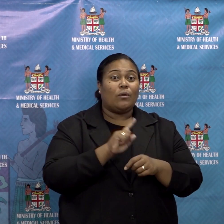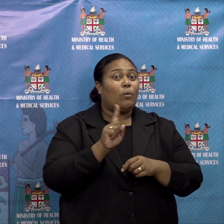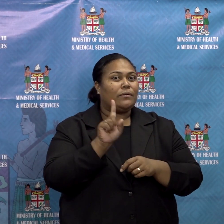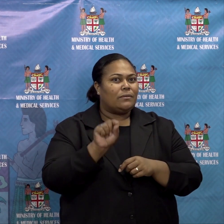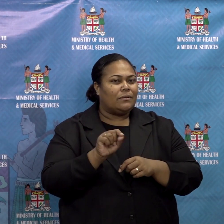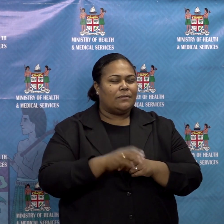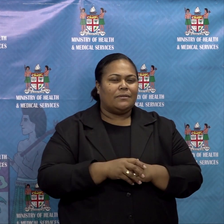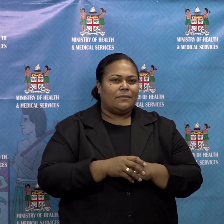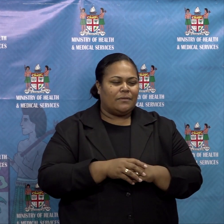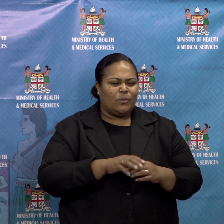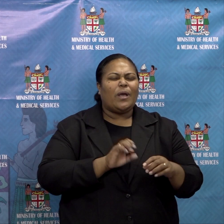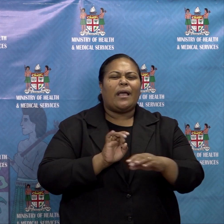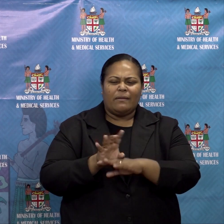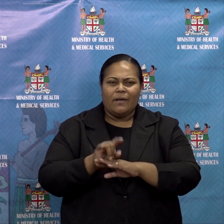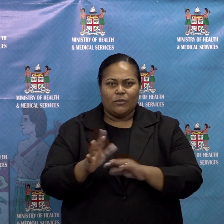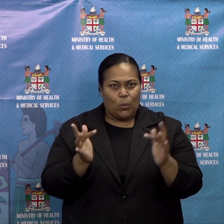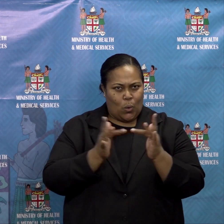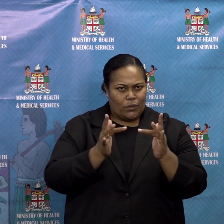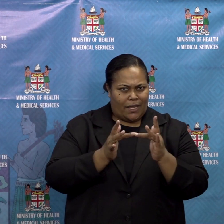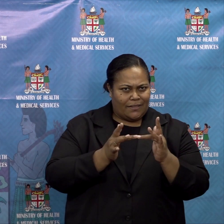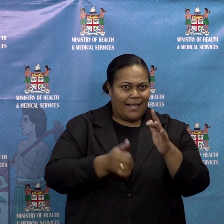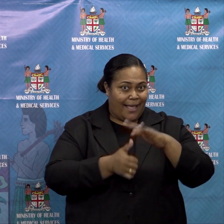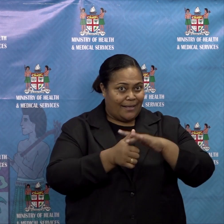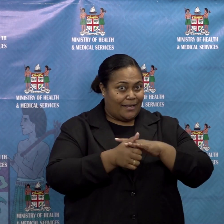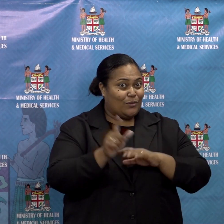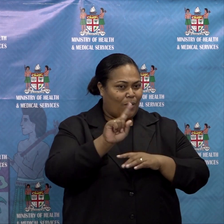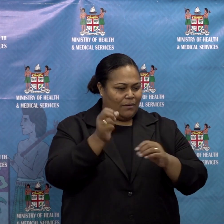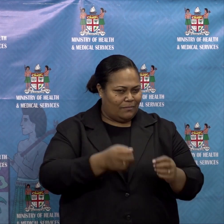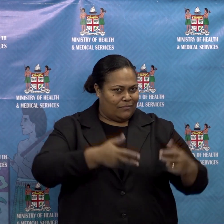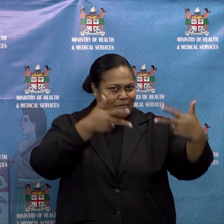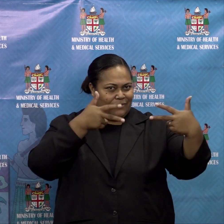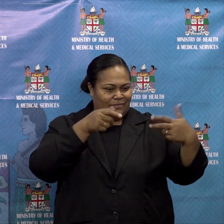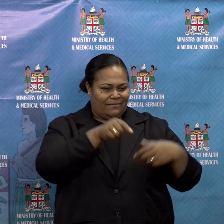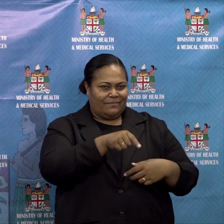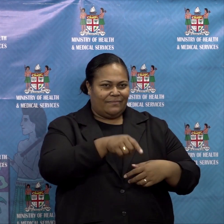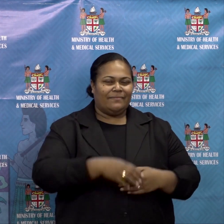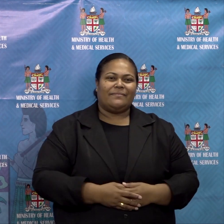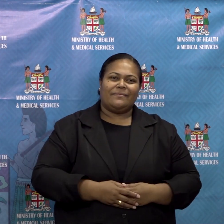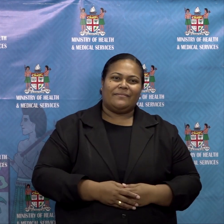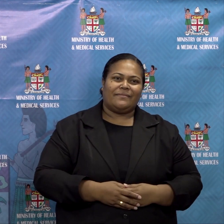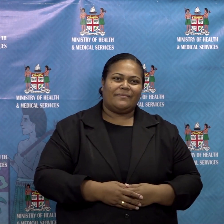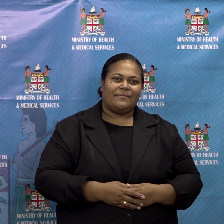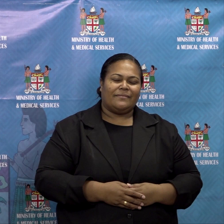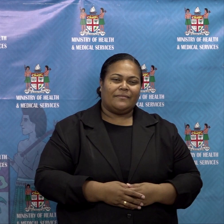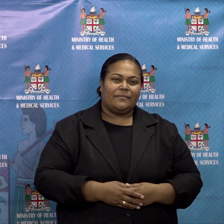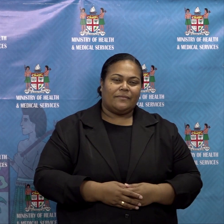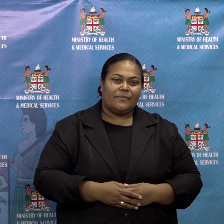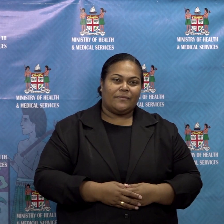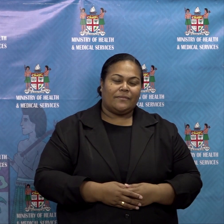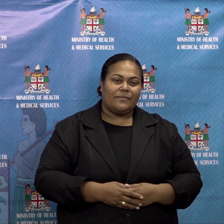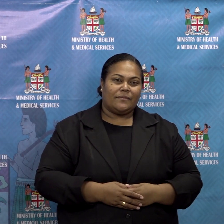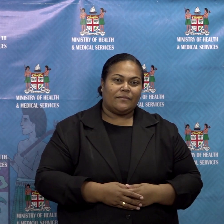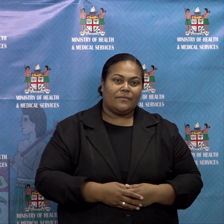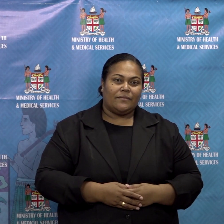to contact the hospital and access the medicines at the Girmit Center in Lautoka. This